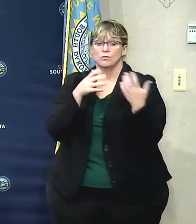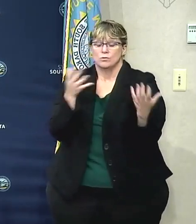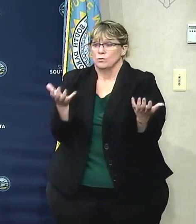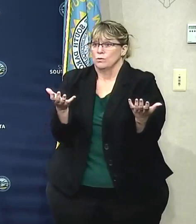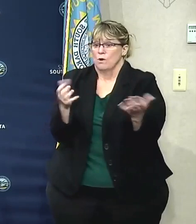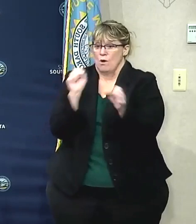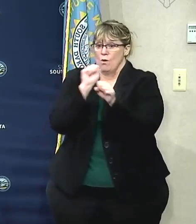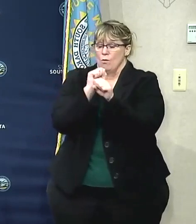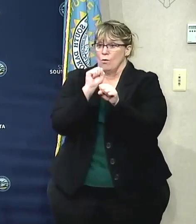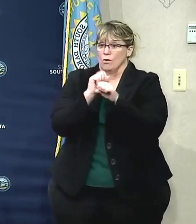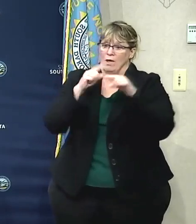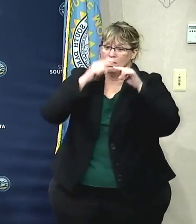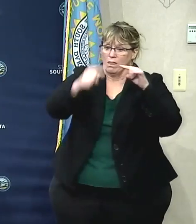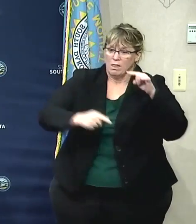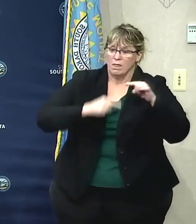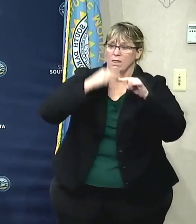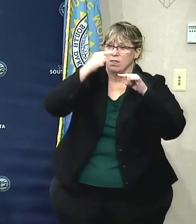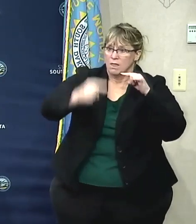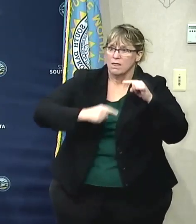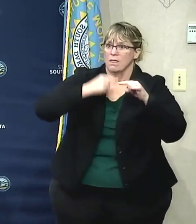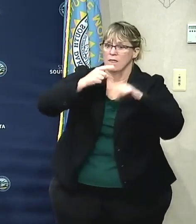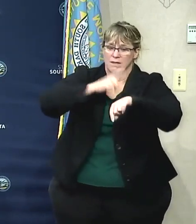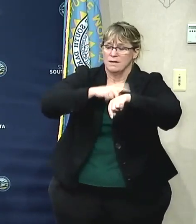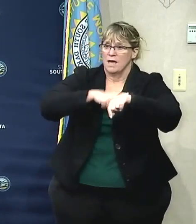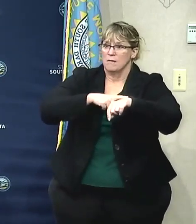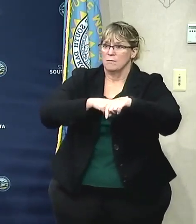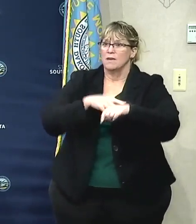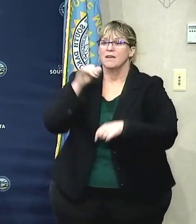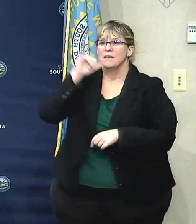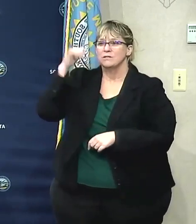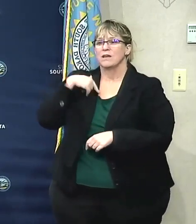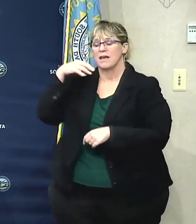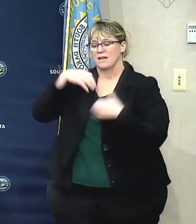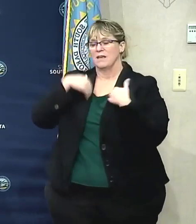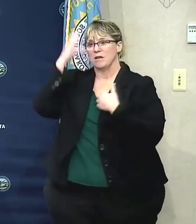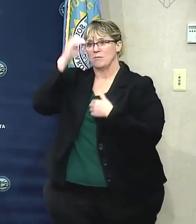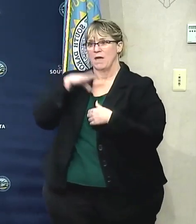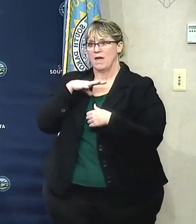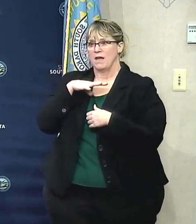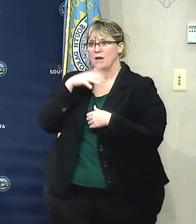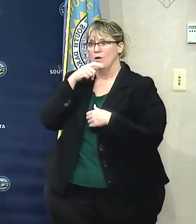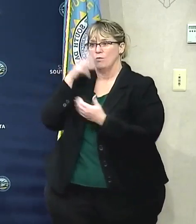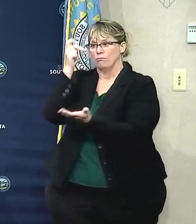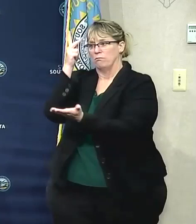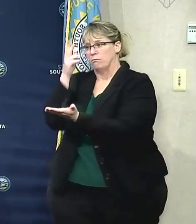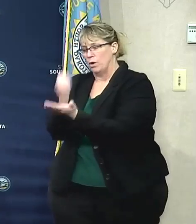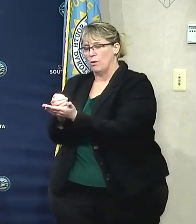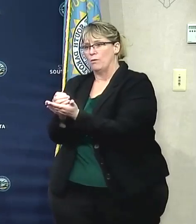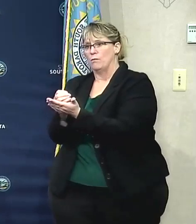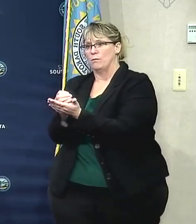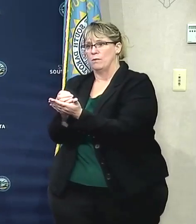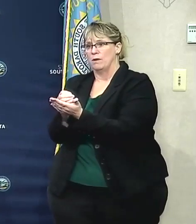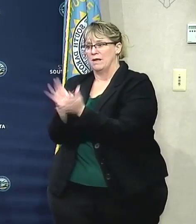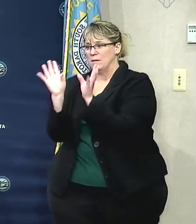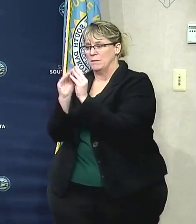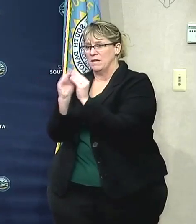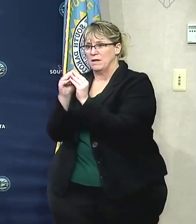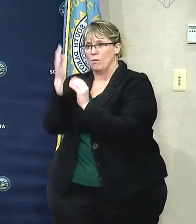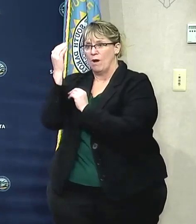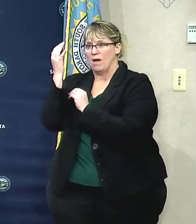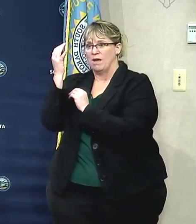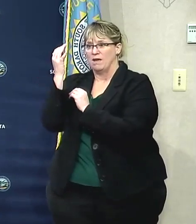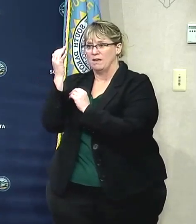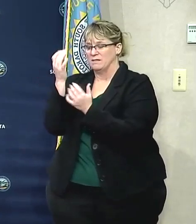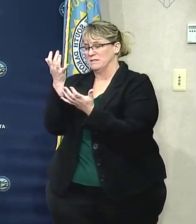literally working around the clock. Just yesterday, I had a young man who passed out in the middle of a meeting from dehydration.